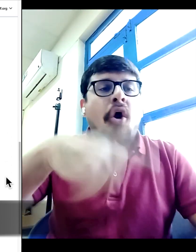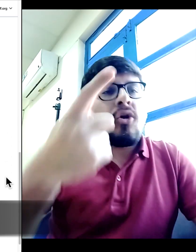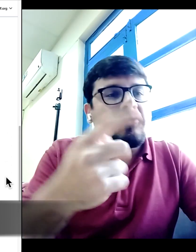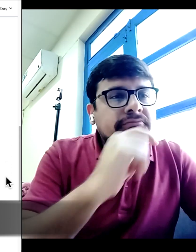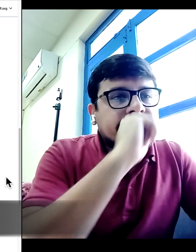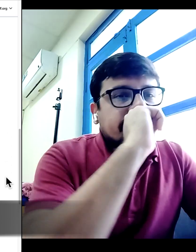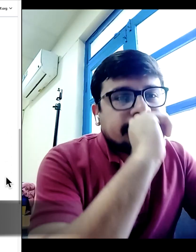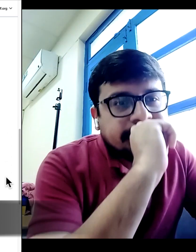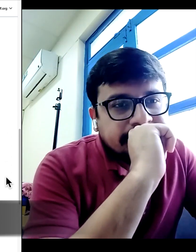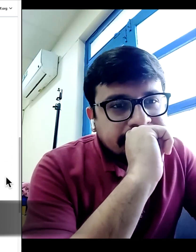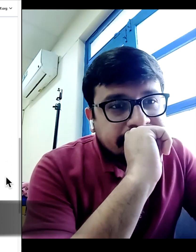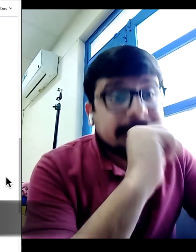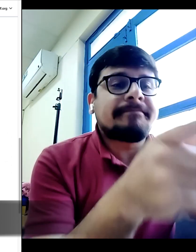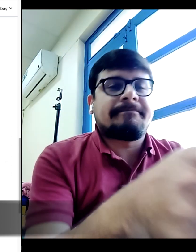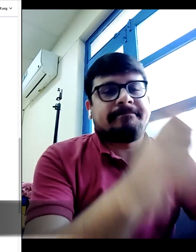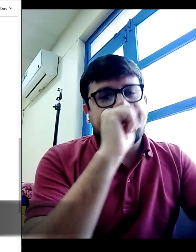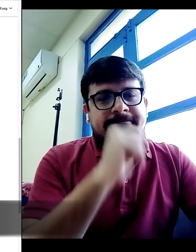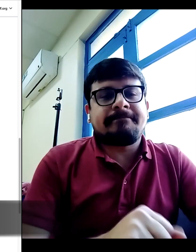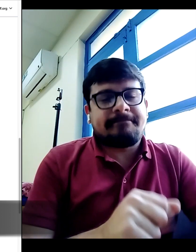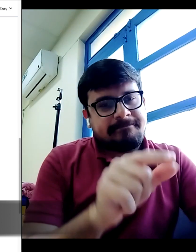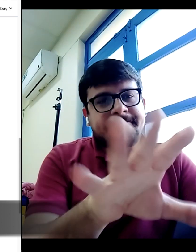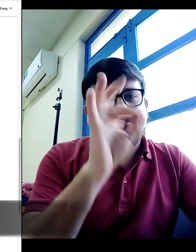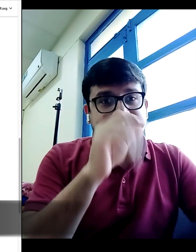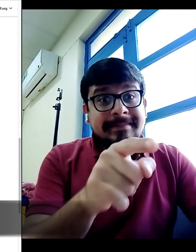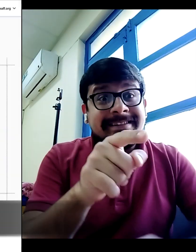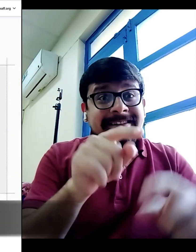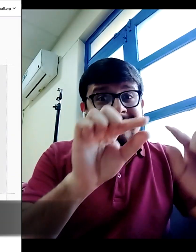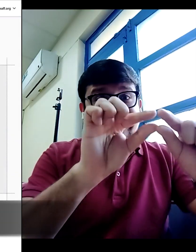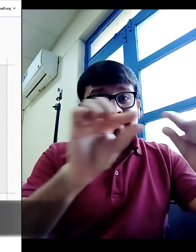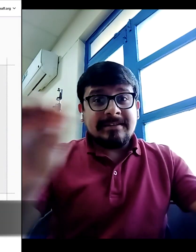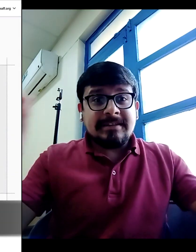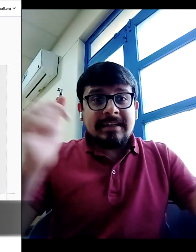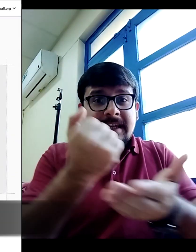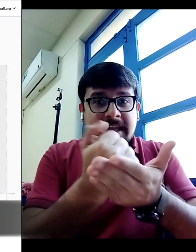I can choose this one.